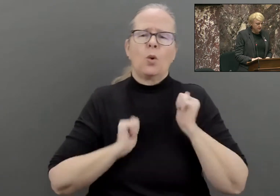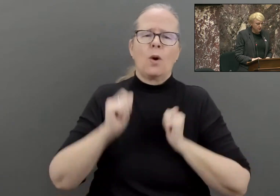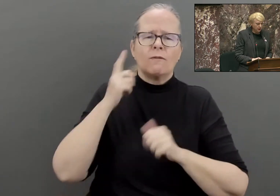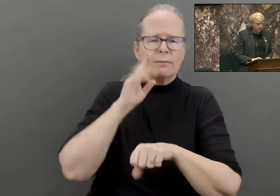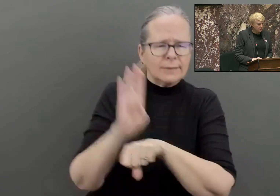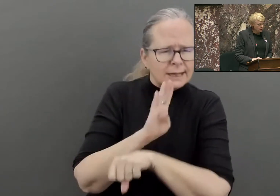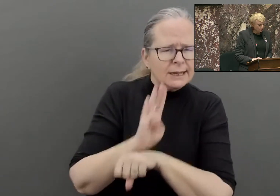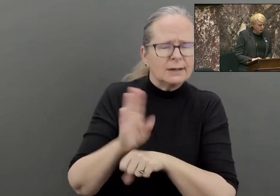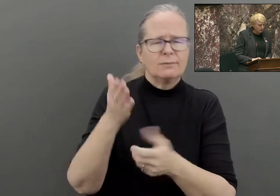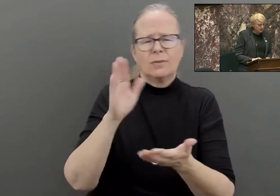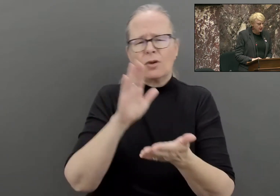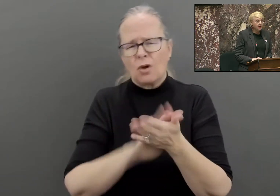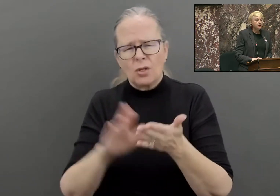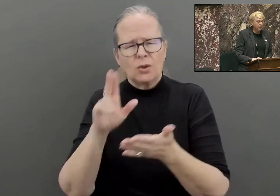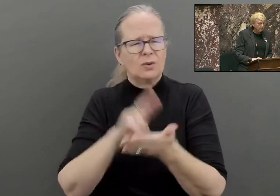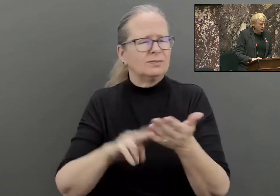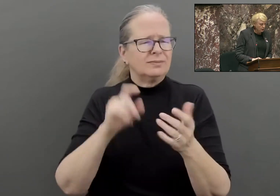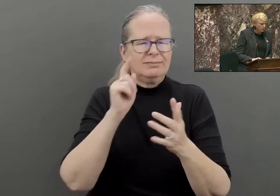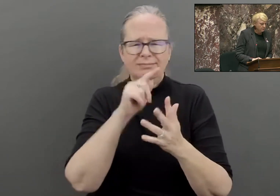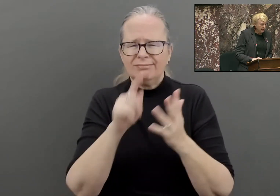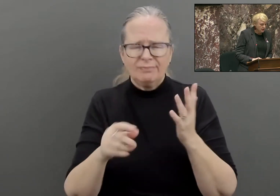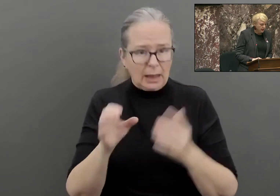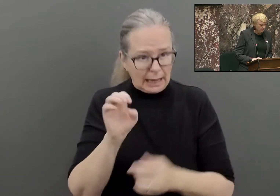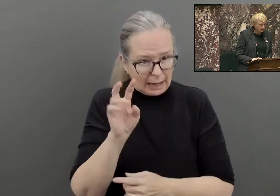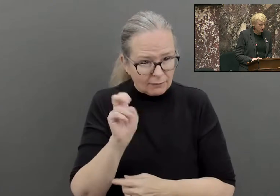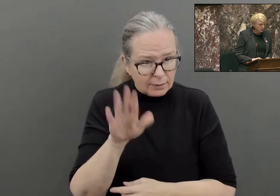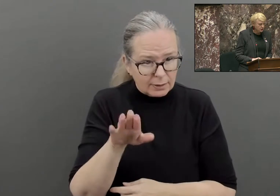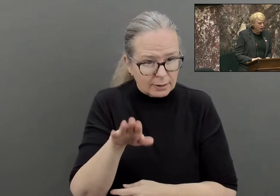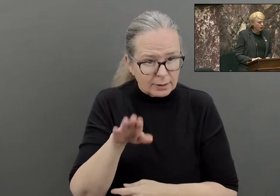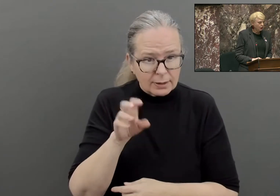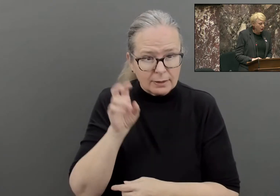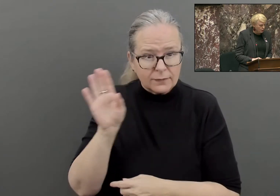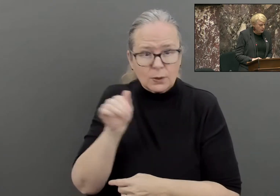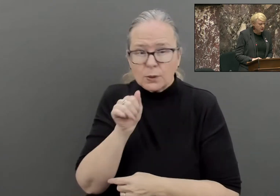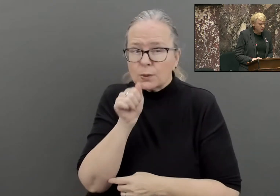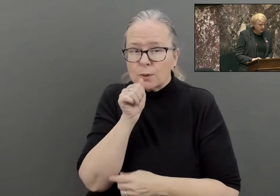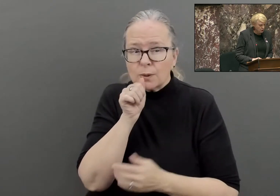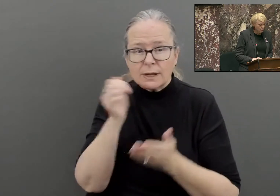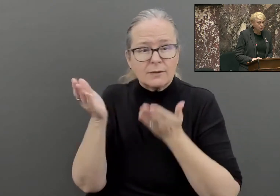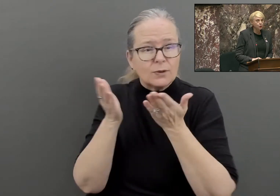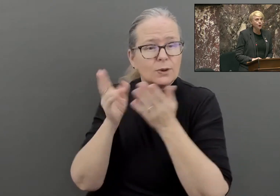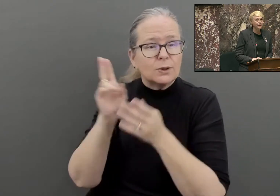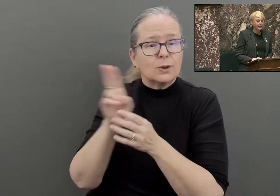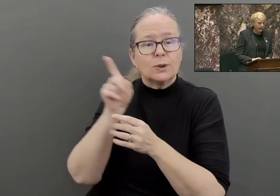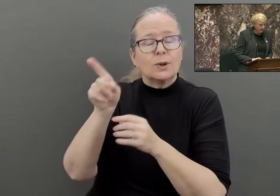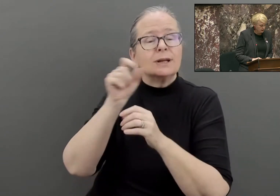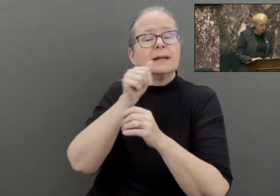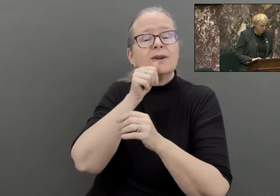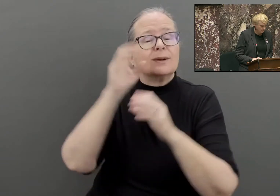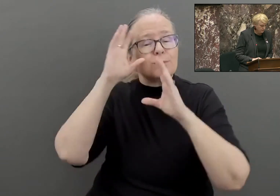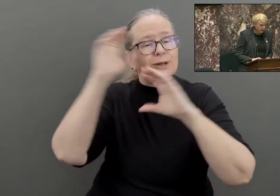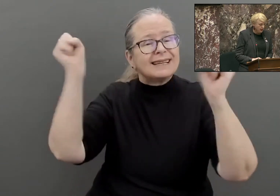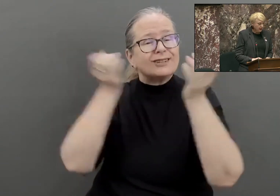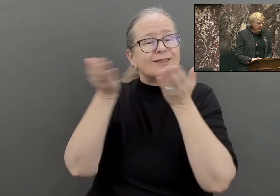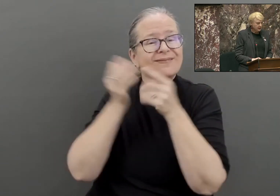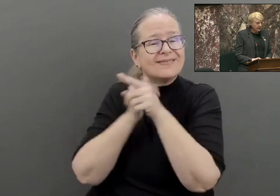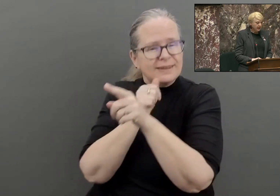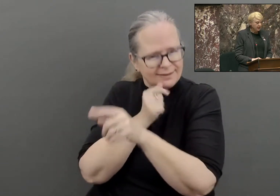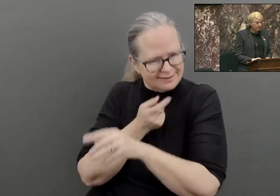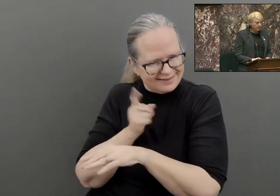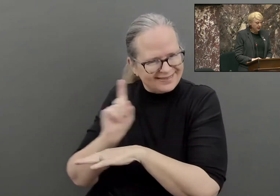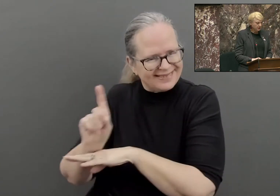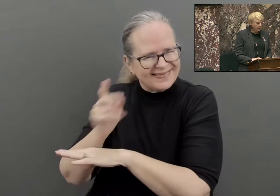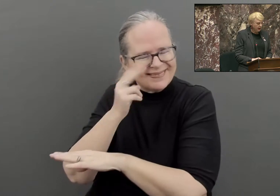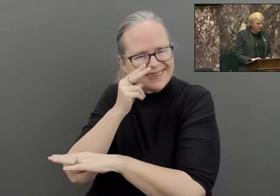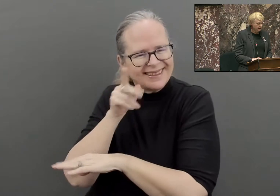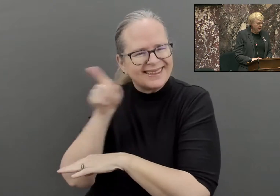in David Grenier's own words, people with mental health issues are always being told what they can't do. In Stand